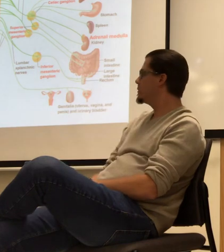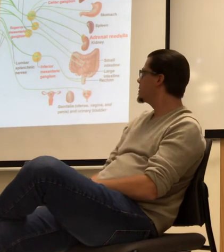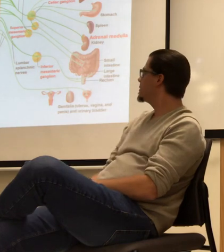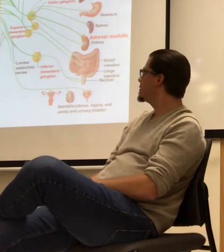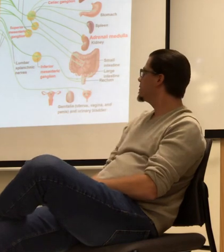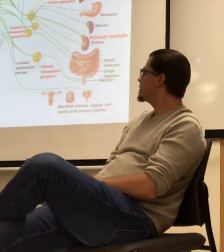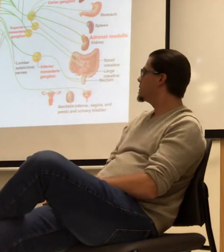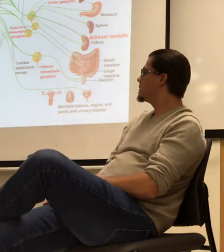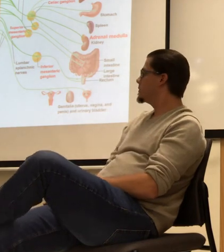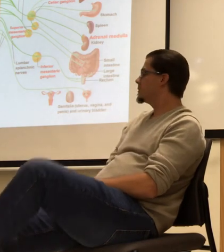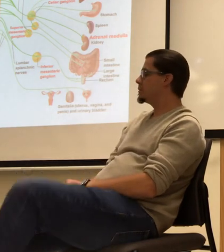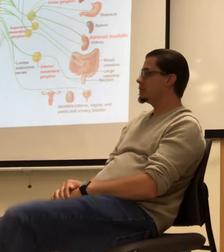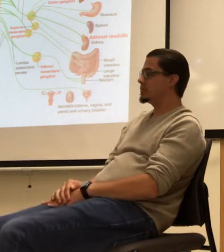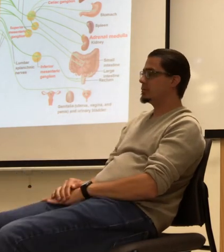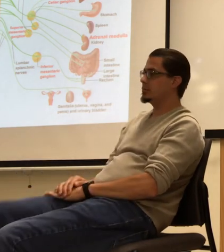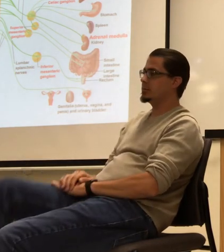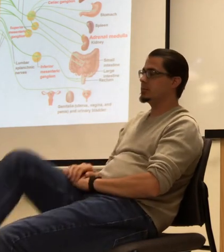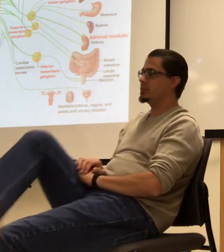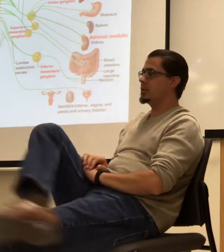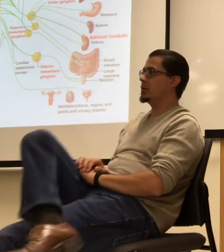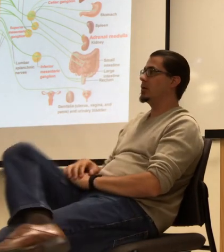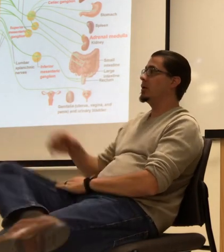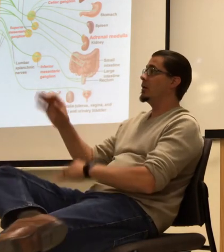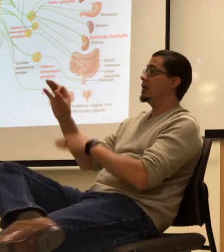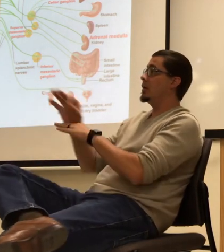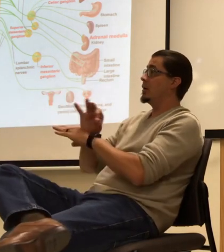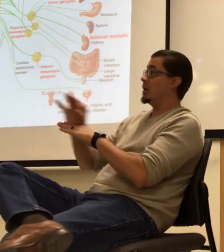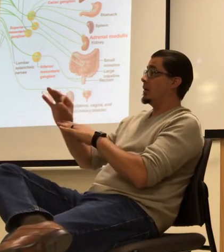all. All right, so the function